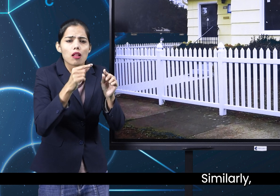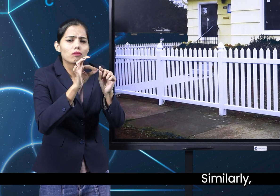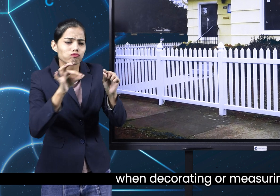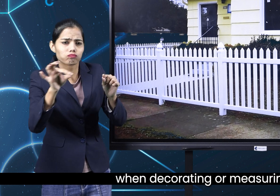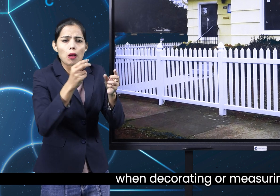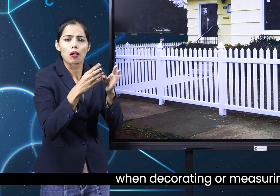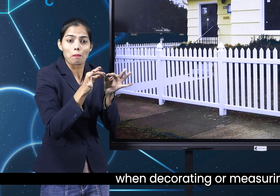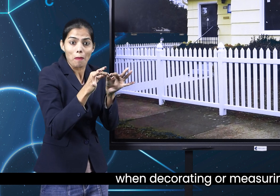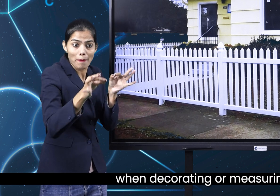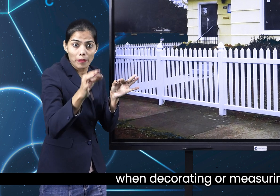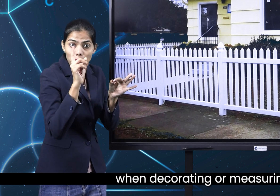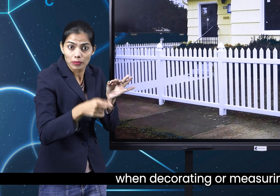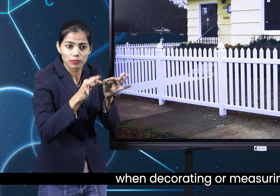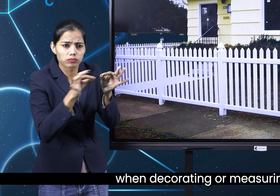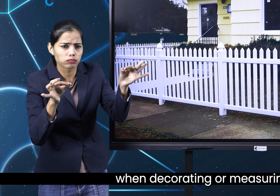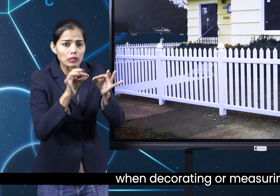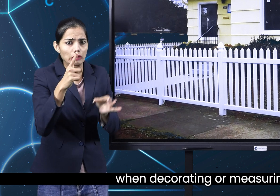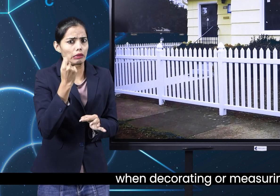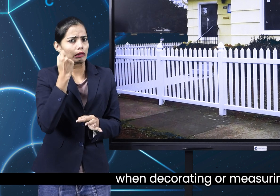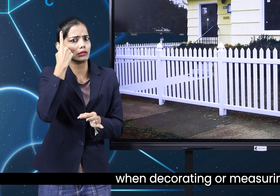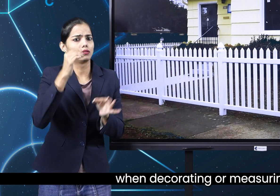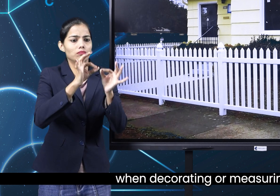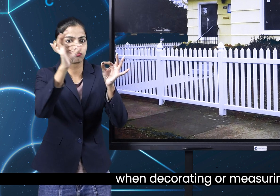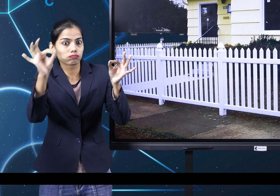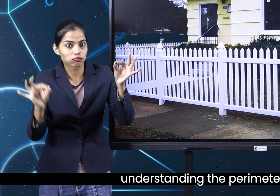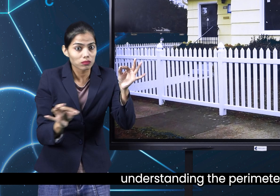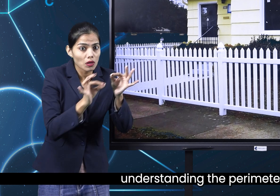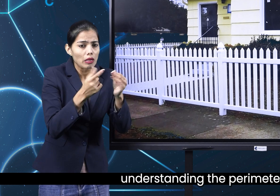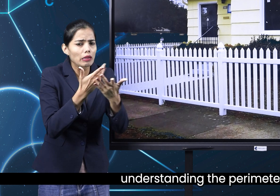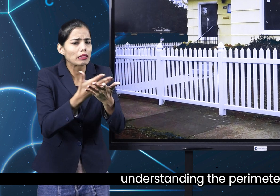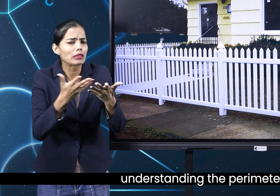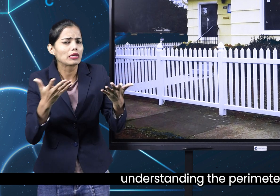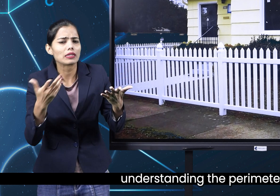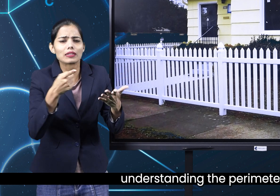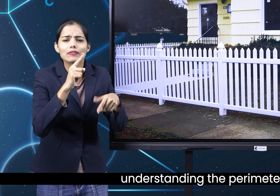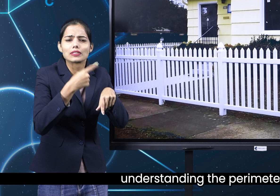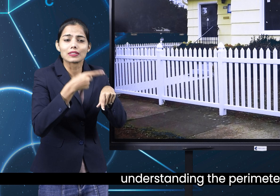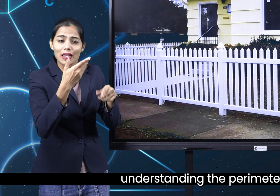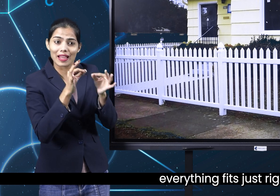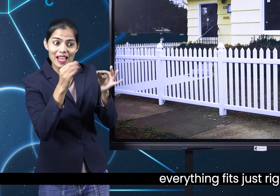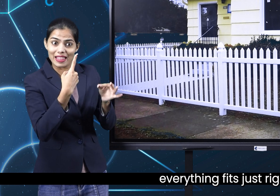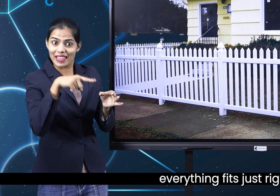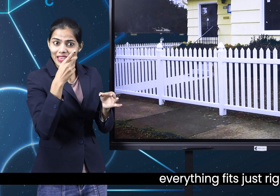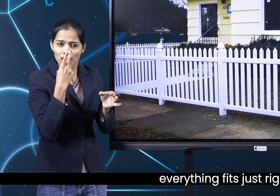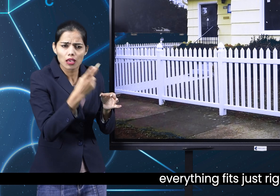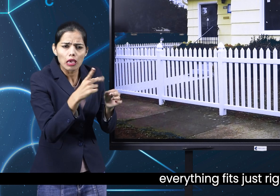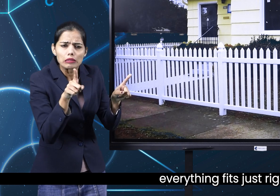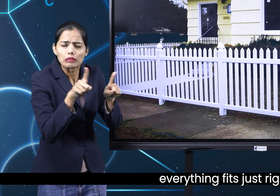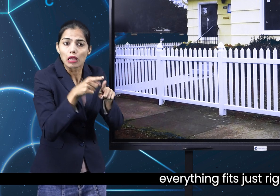Similarly, when decorating or measuring spaces, understanding the perimeter ensures everything fits